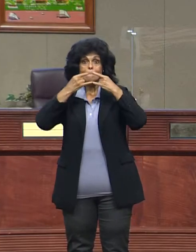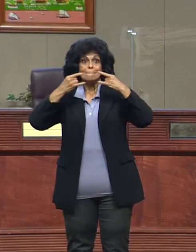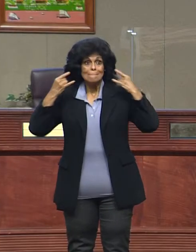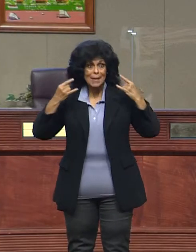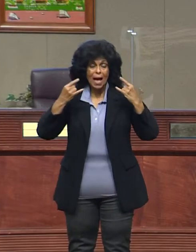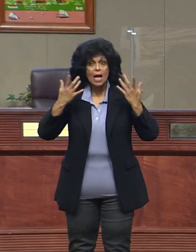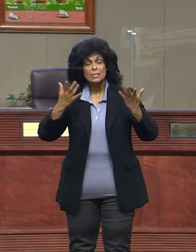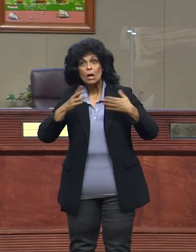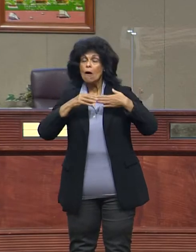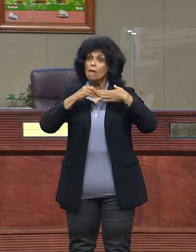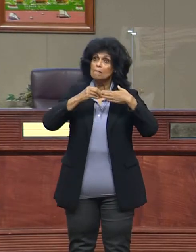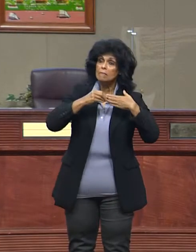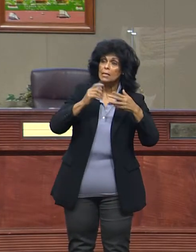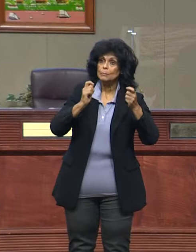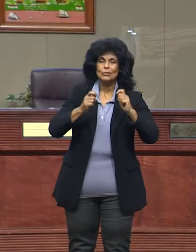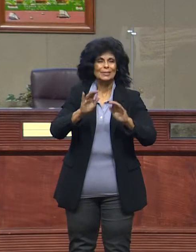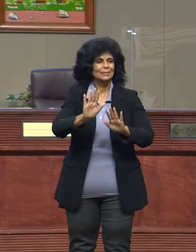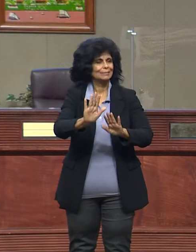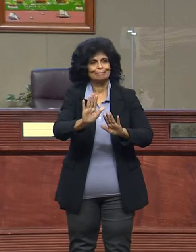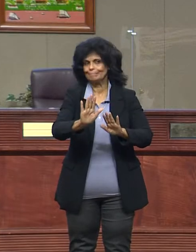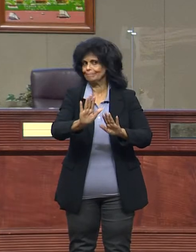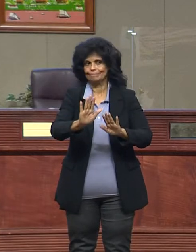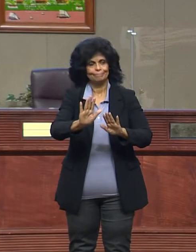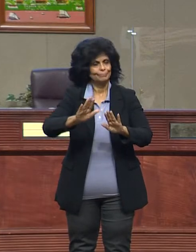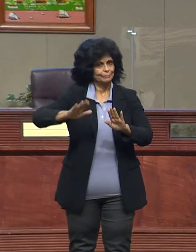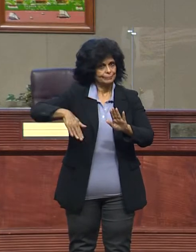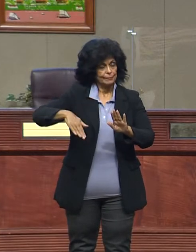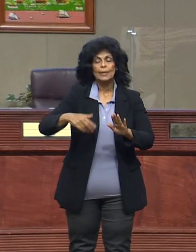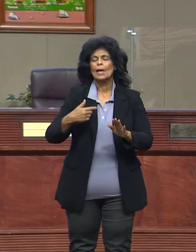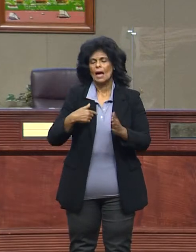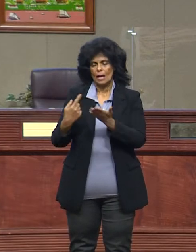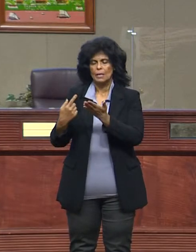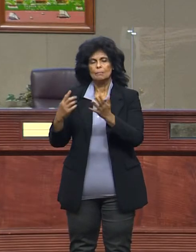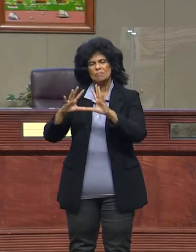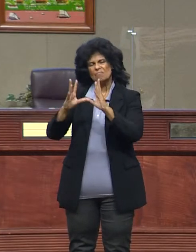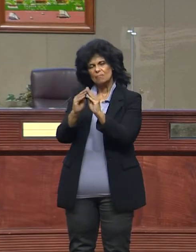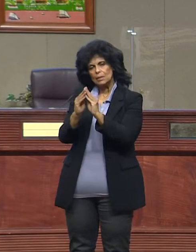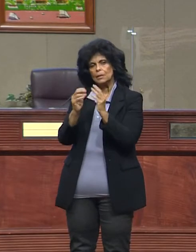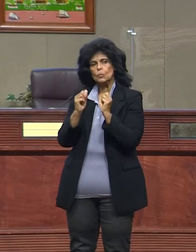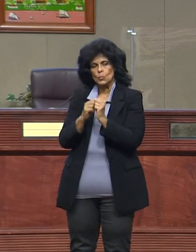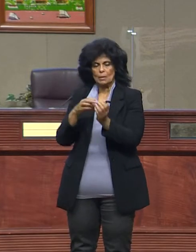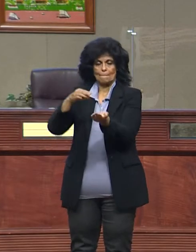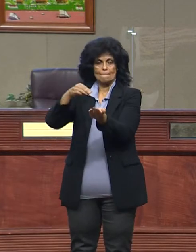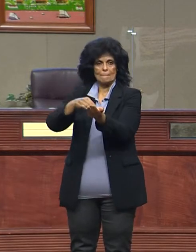professionals this week to discuss the mask mandate and what phasing